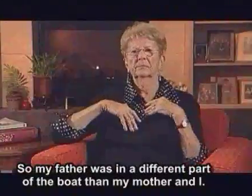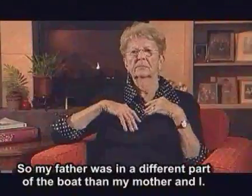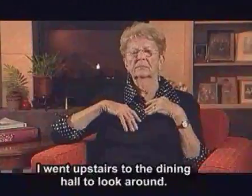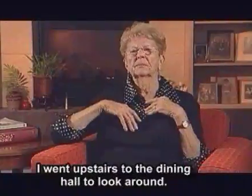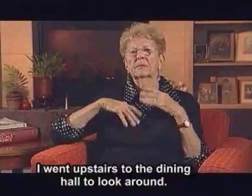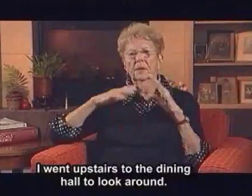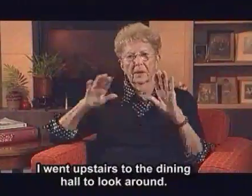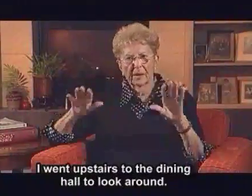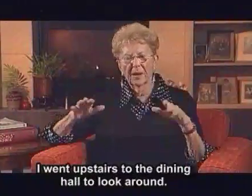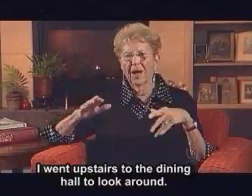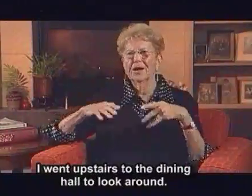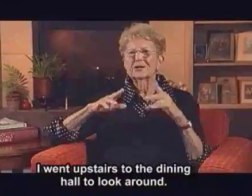were.